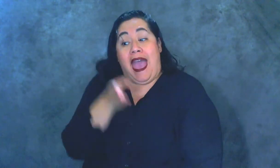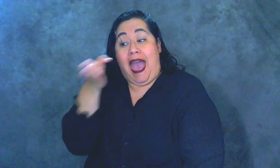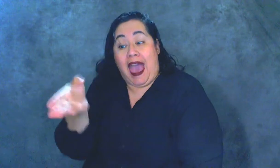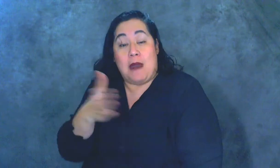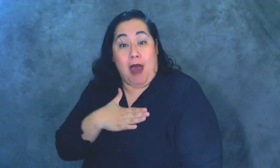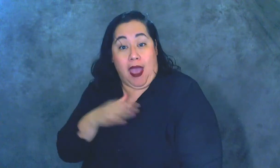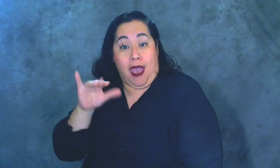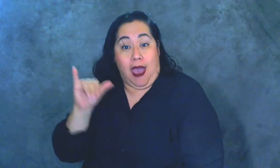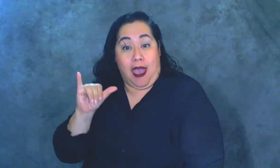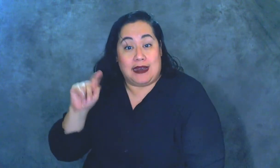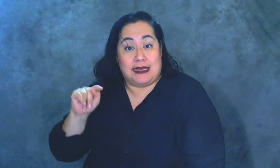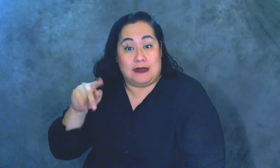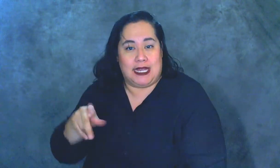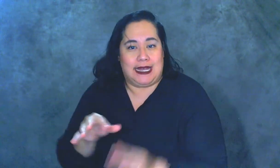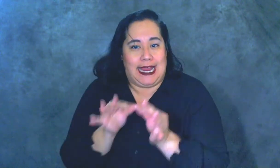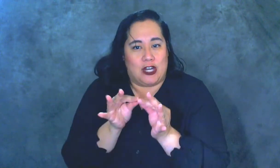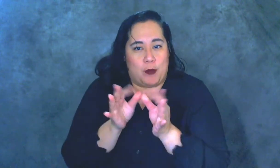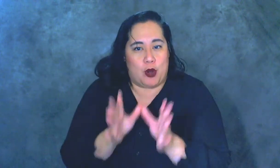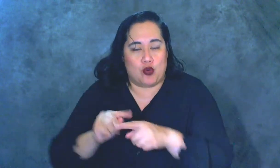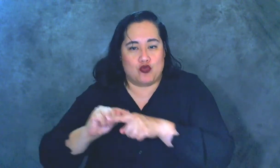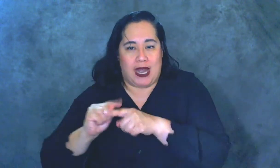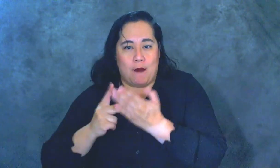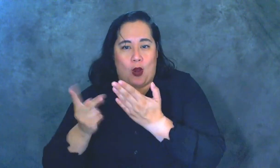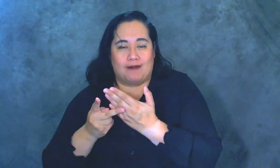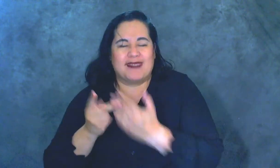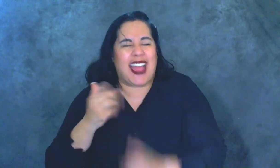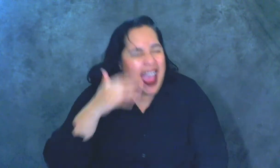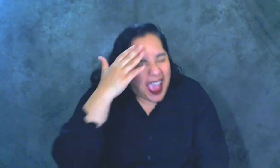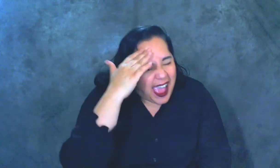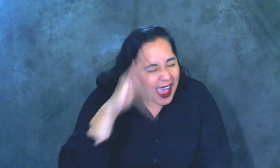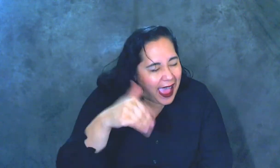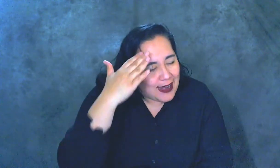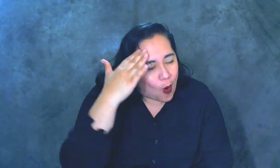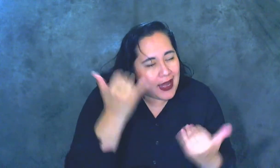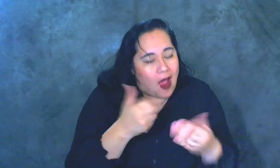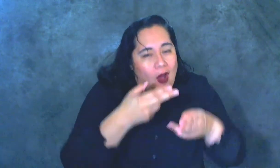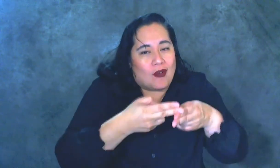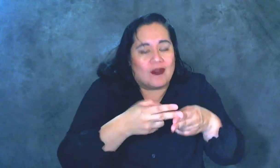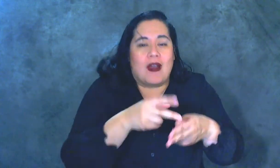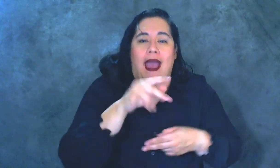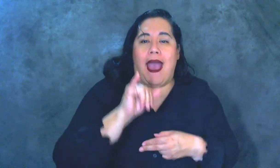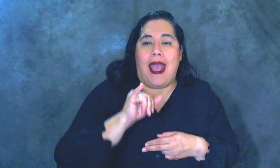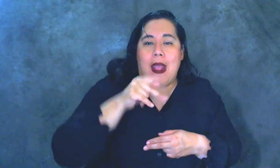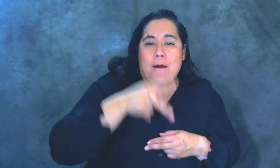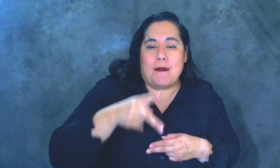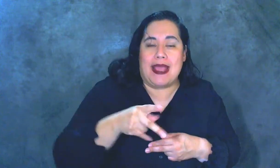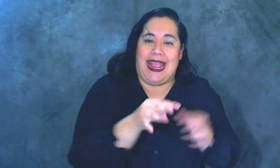Interpreter Training Program, I know now it's referred to as IPP, Interpreter Preparation